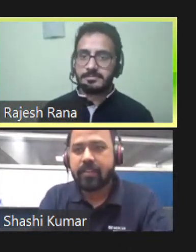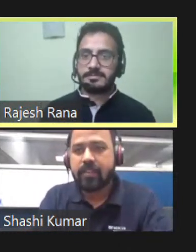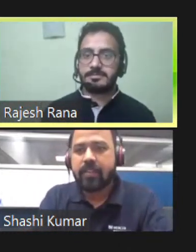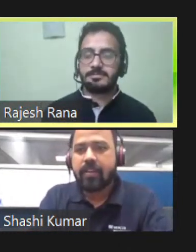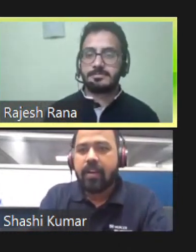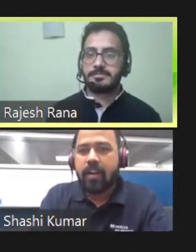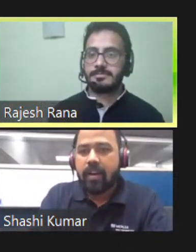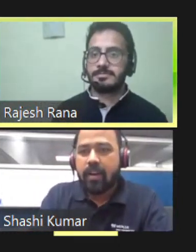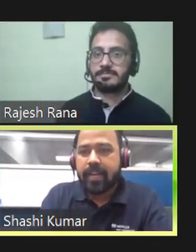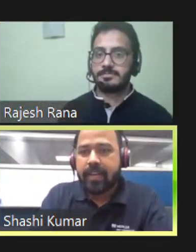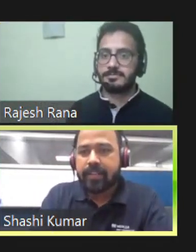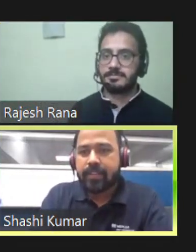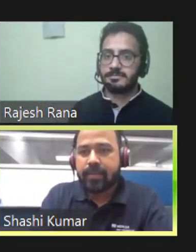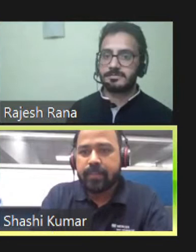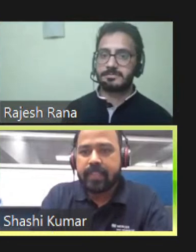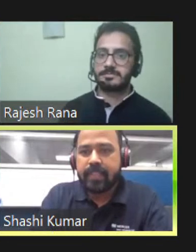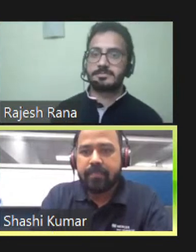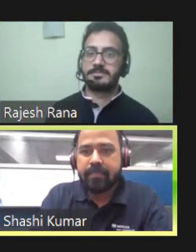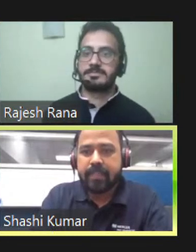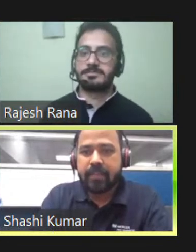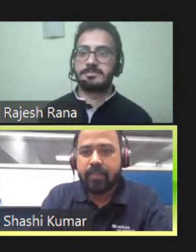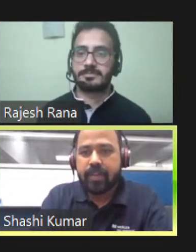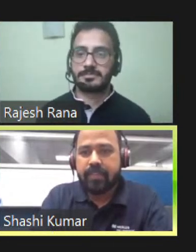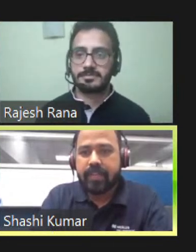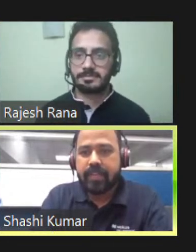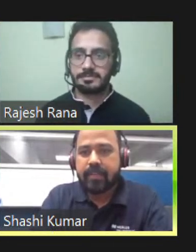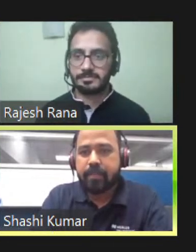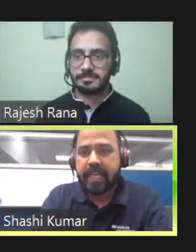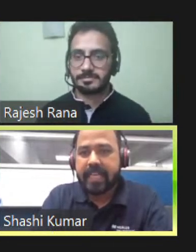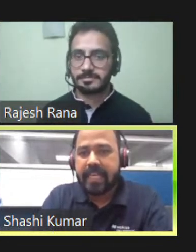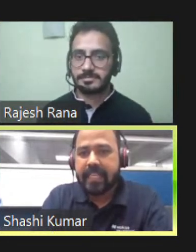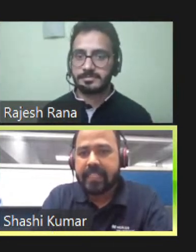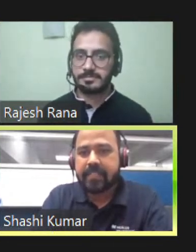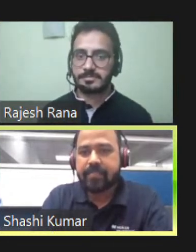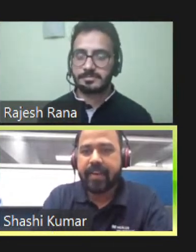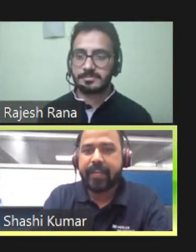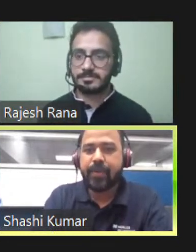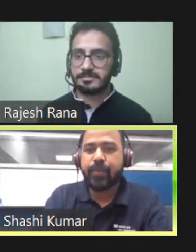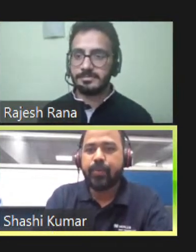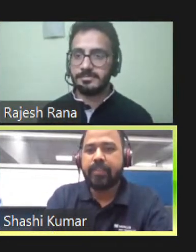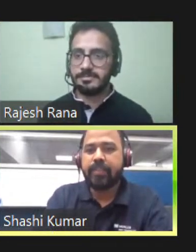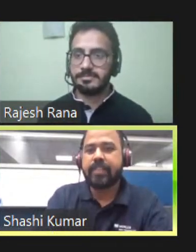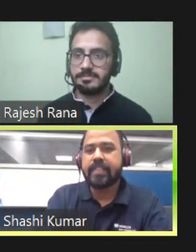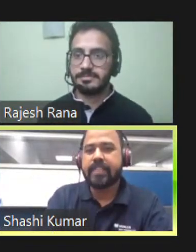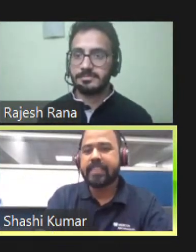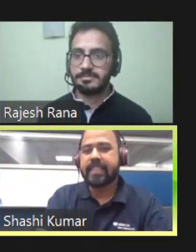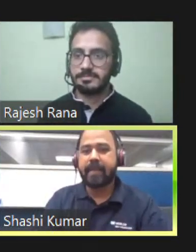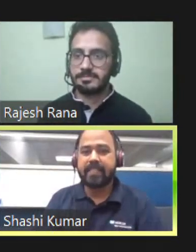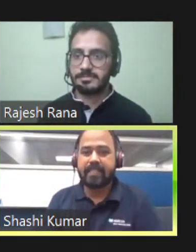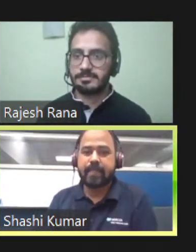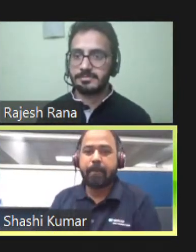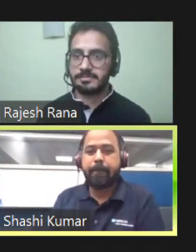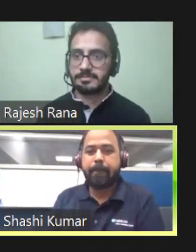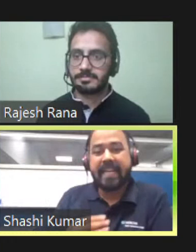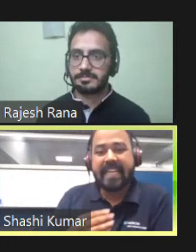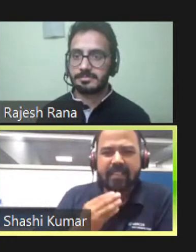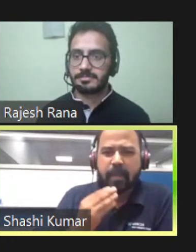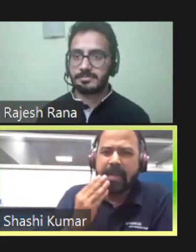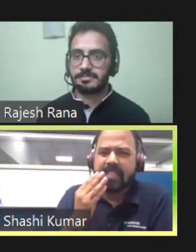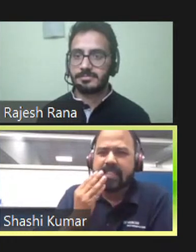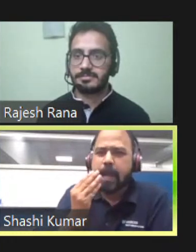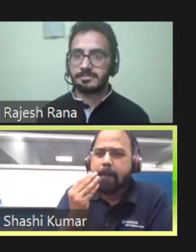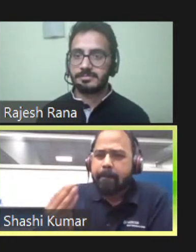next. Okay, so yeah, we are going with please. Thank you. The first image is